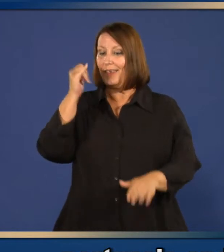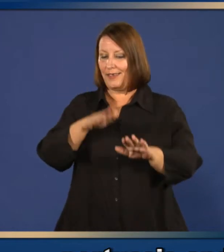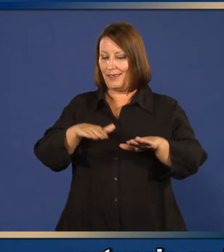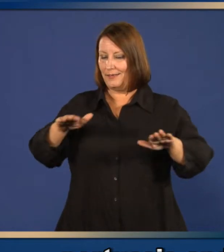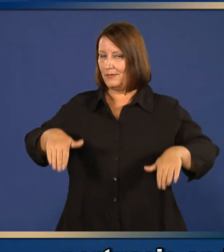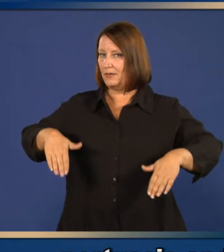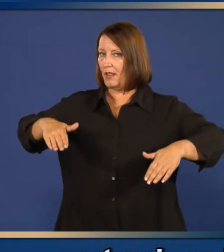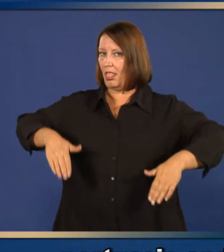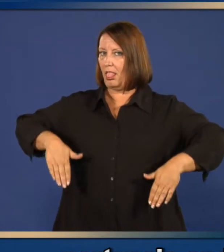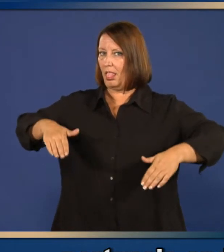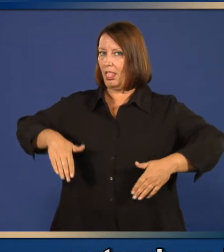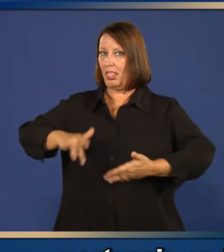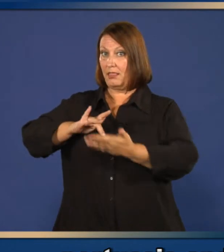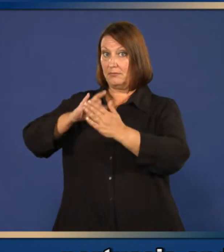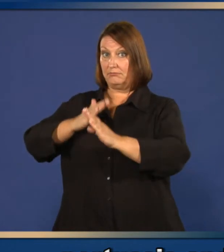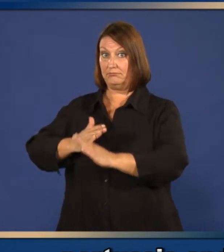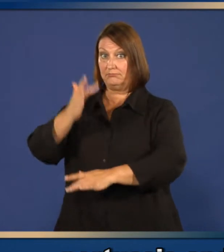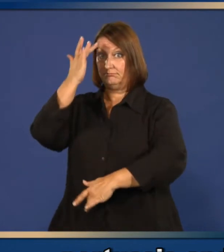fell.